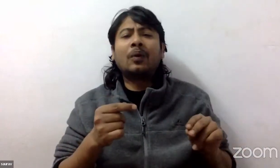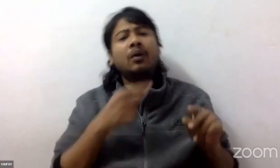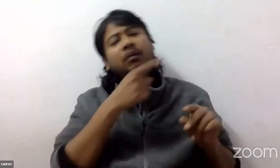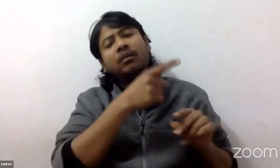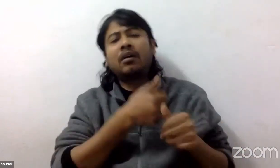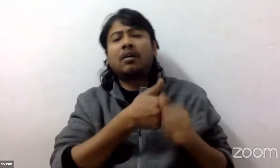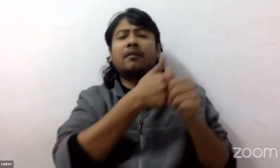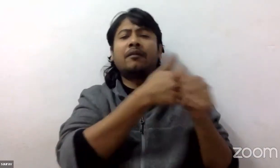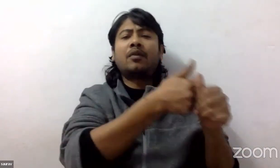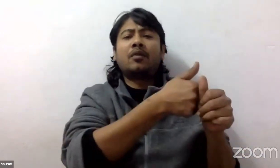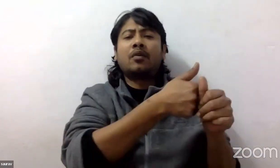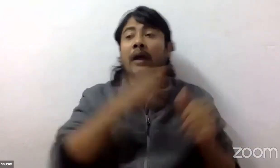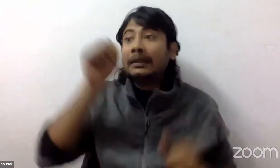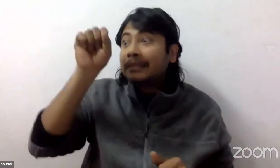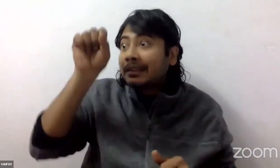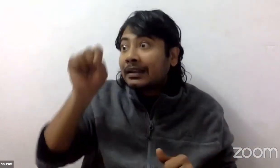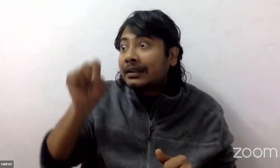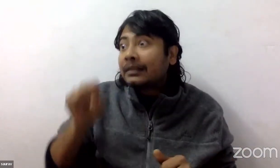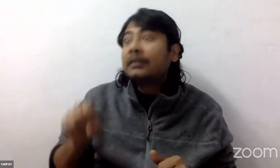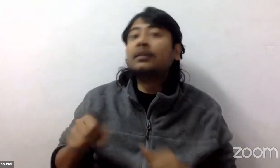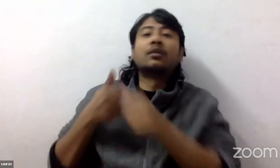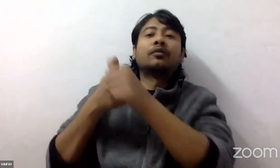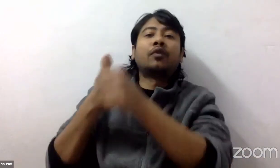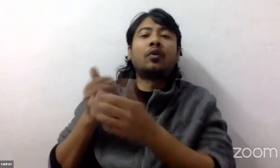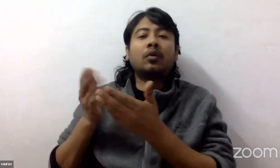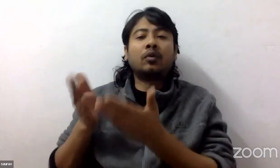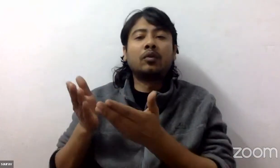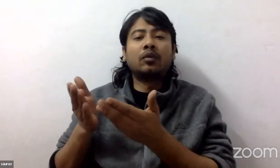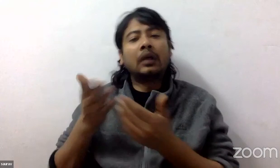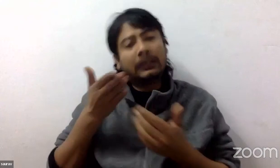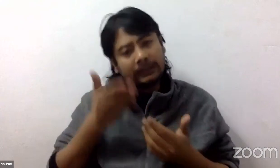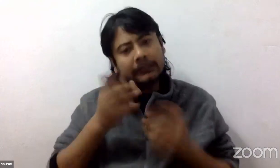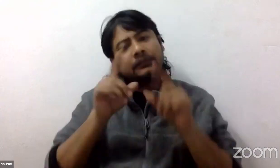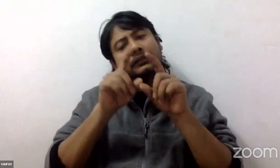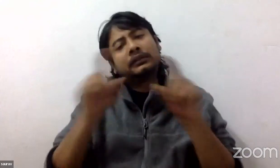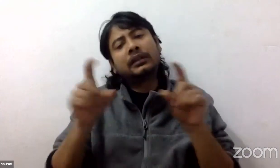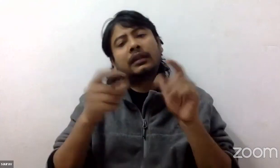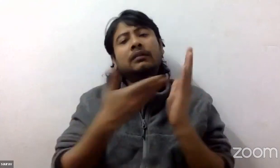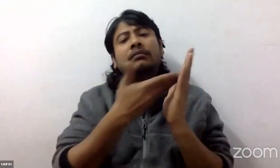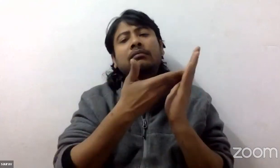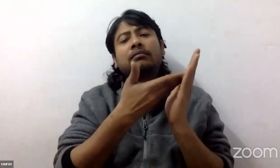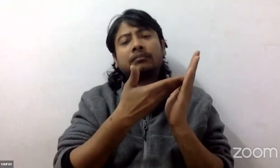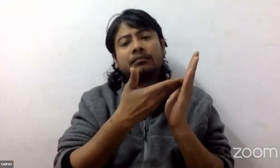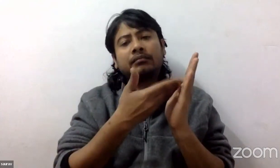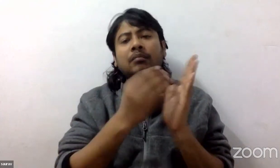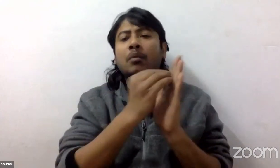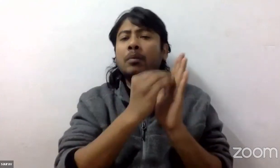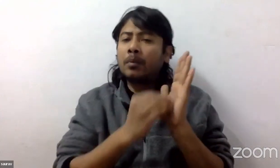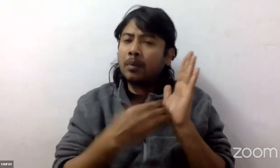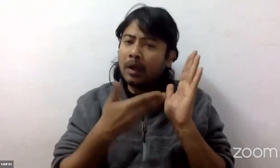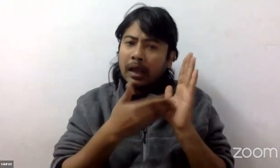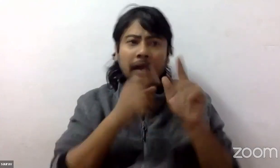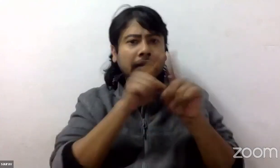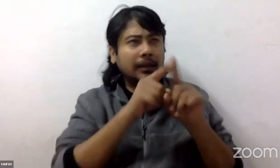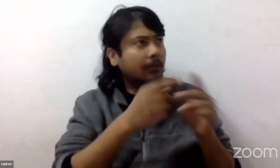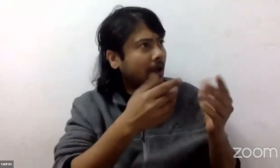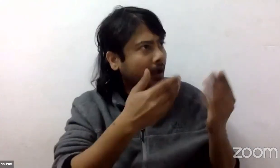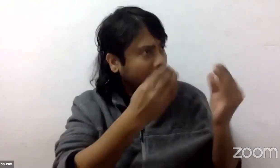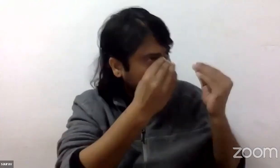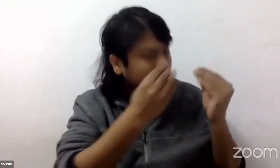the Ekadashis. Okay, so there should not be any doubt when it comes to different Ekadashis. Only